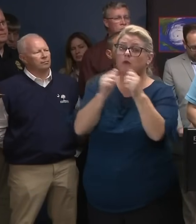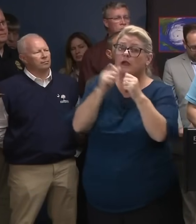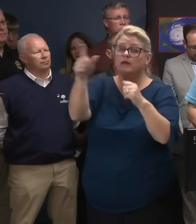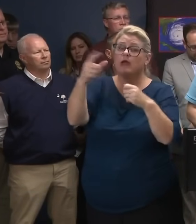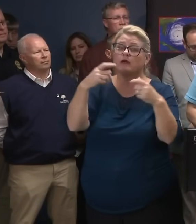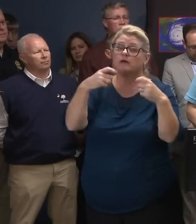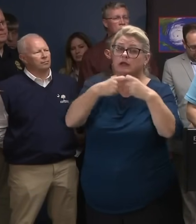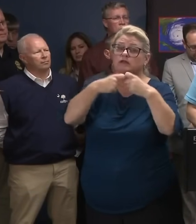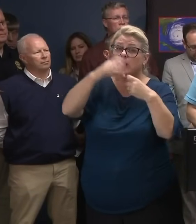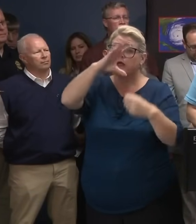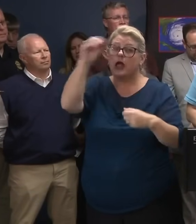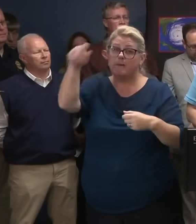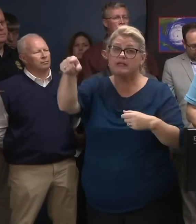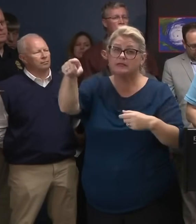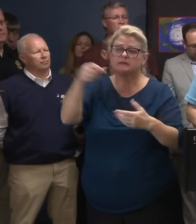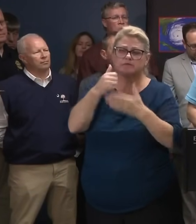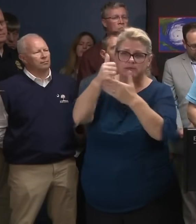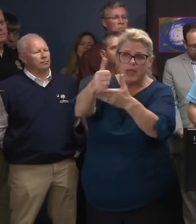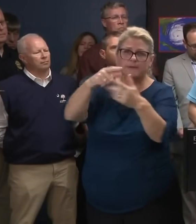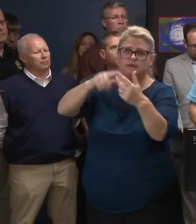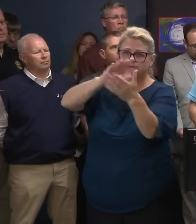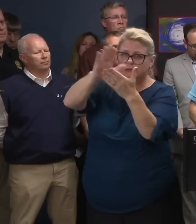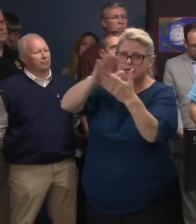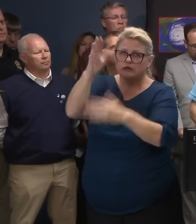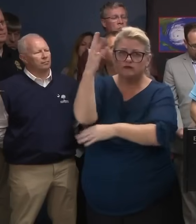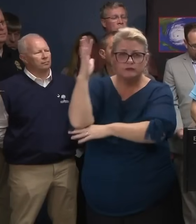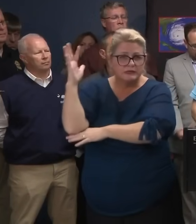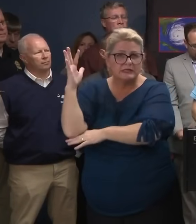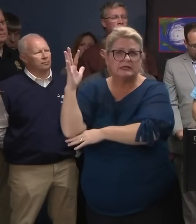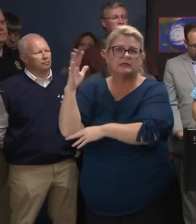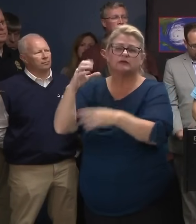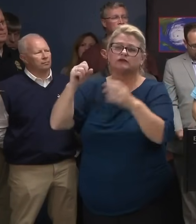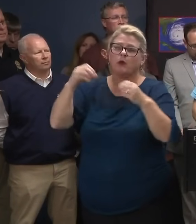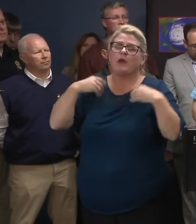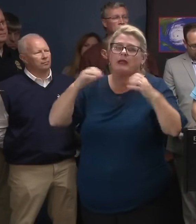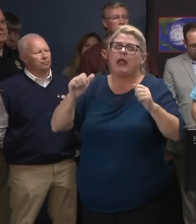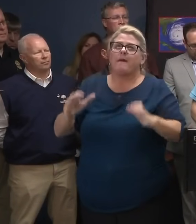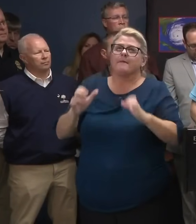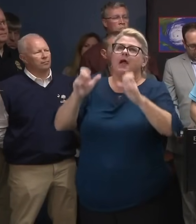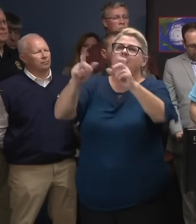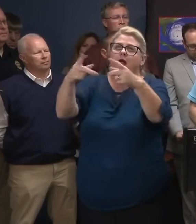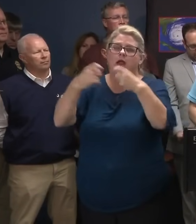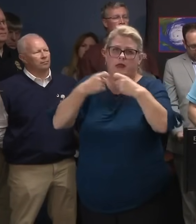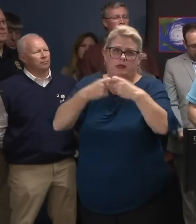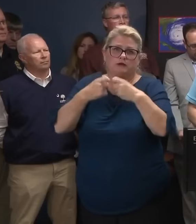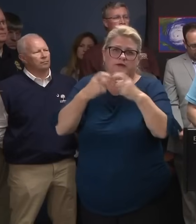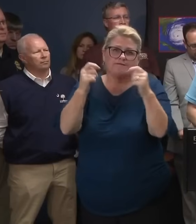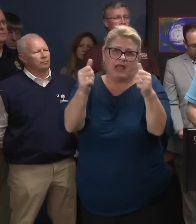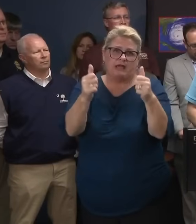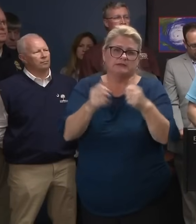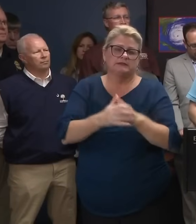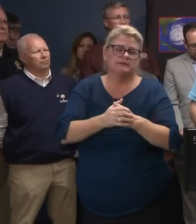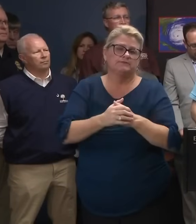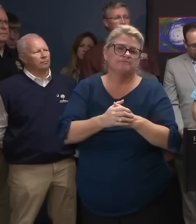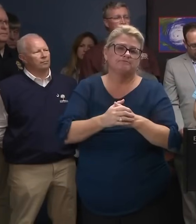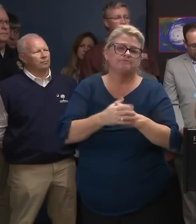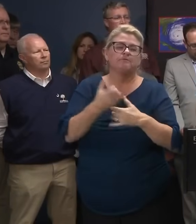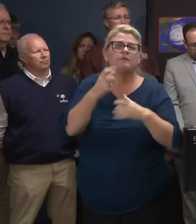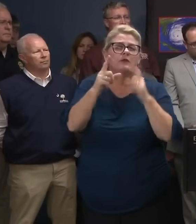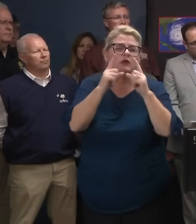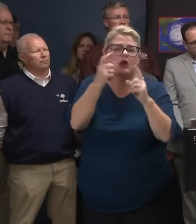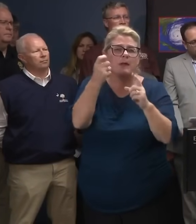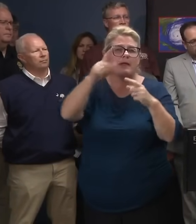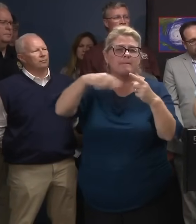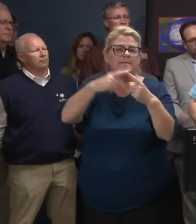utility providers and assisting them in clearing the trees and so we can get the power grid restored as quickly as possible. Do want to talk a little bit